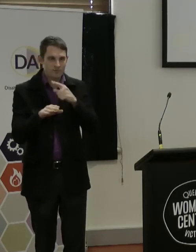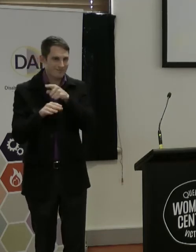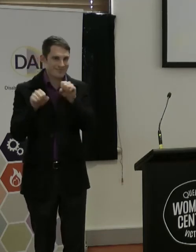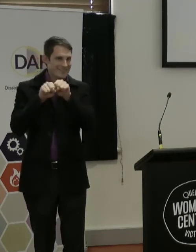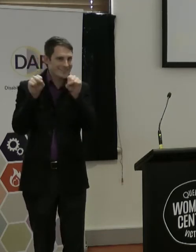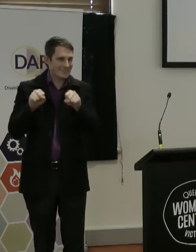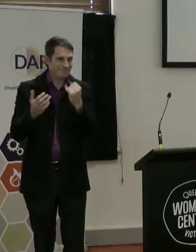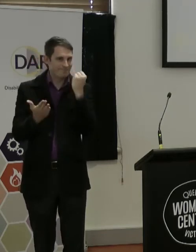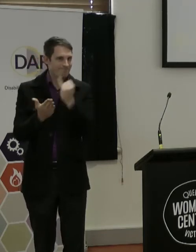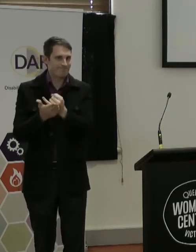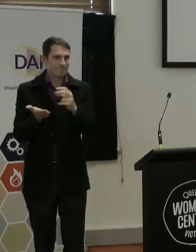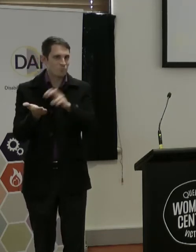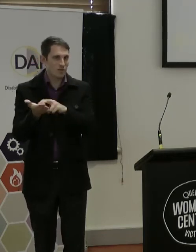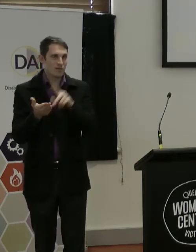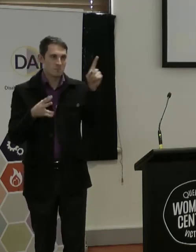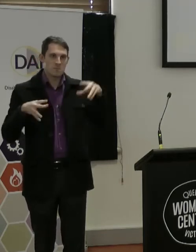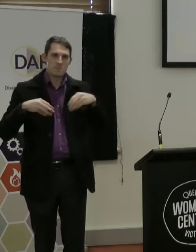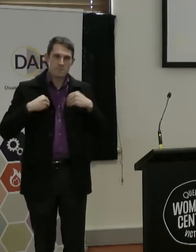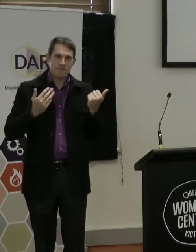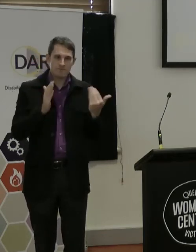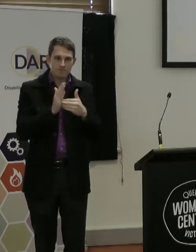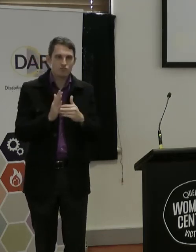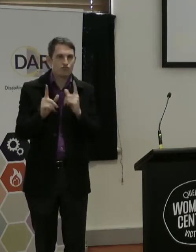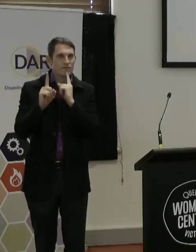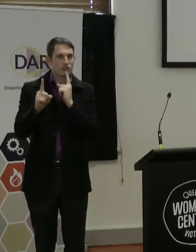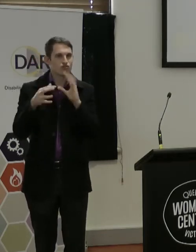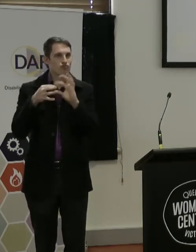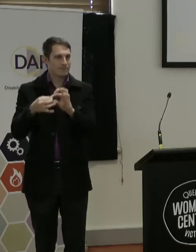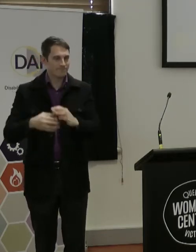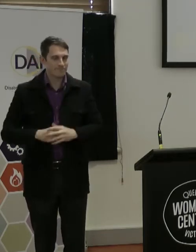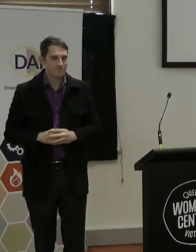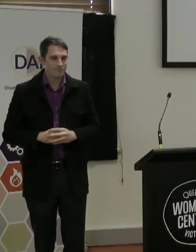and they've made a number of recommendations around that. All of the issues